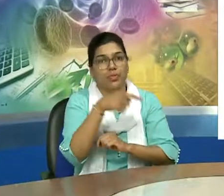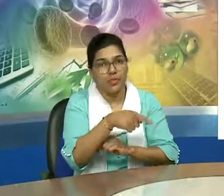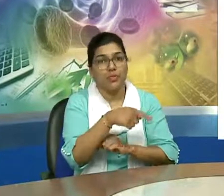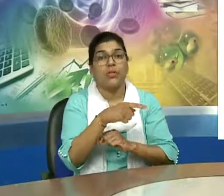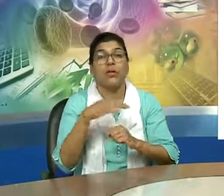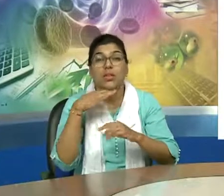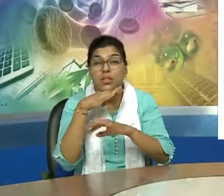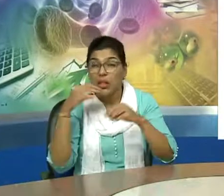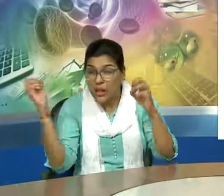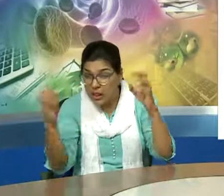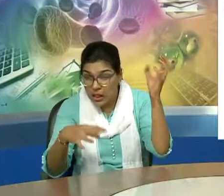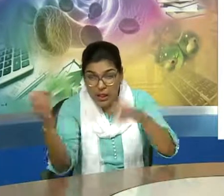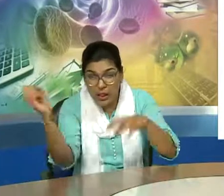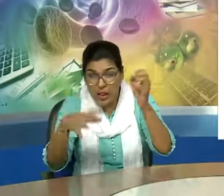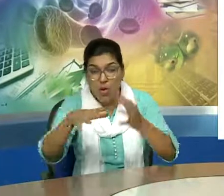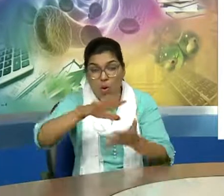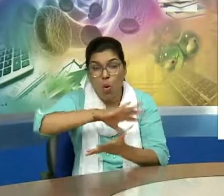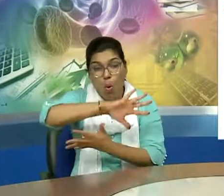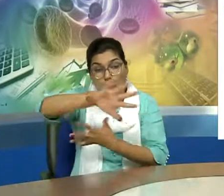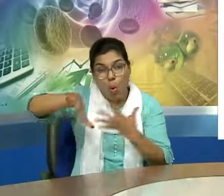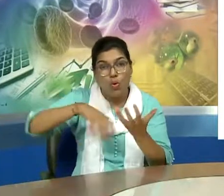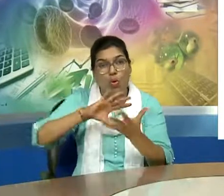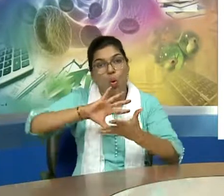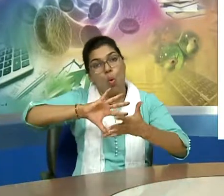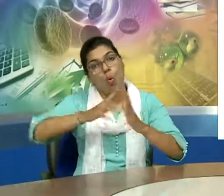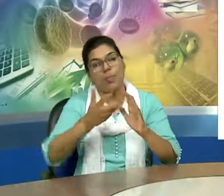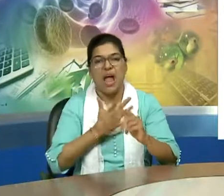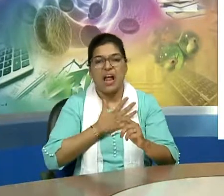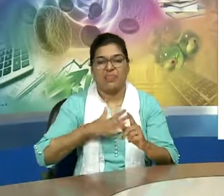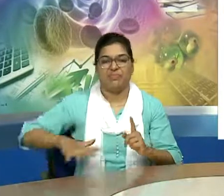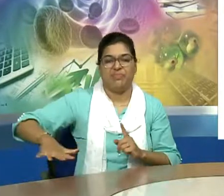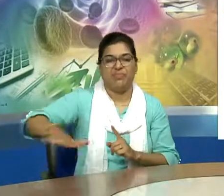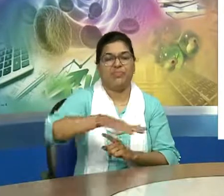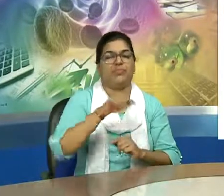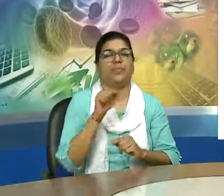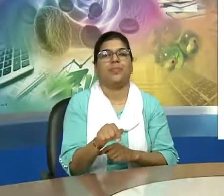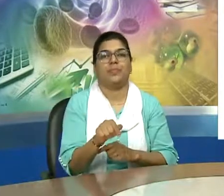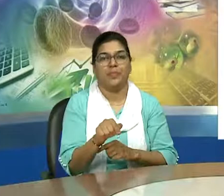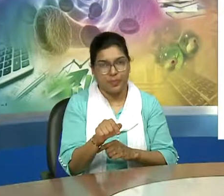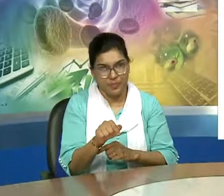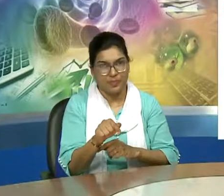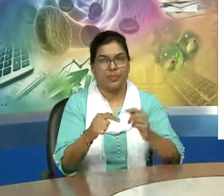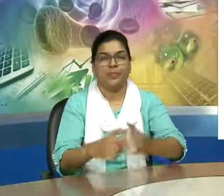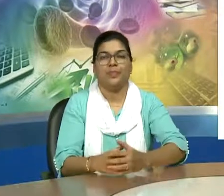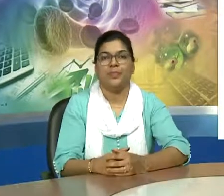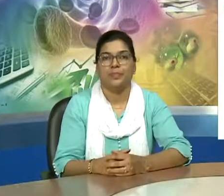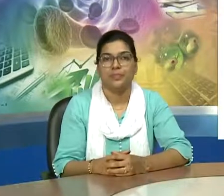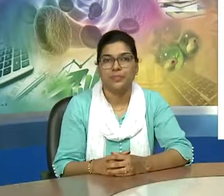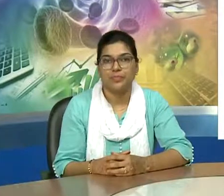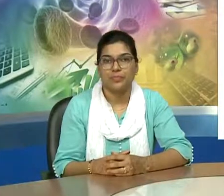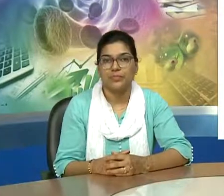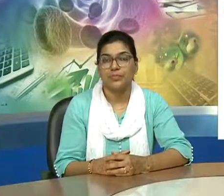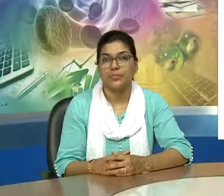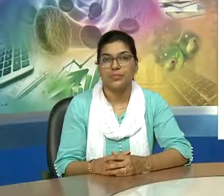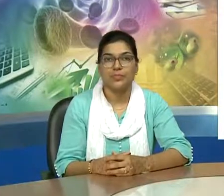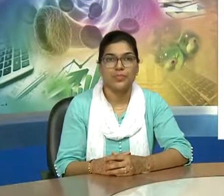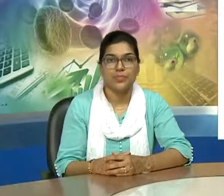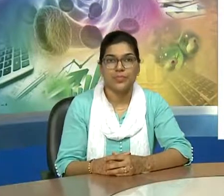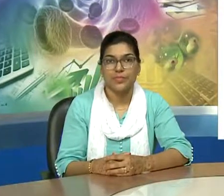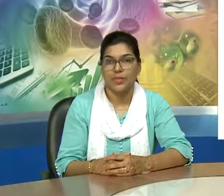When these organic wastes enter in the water bodies like river or lake or land, then